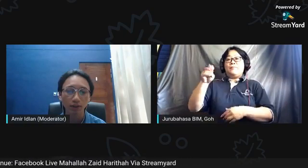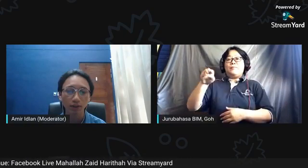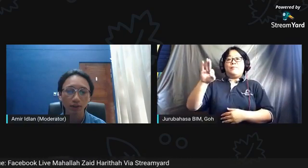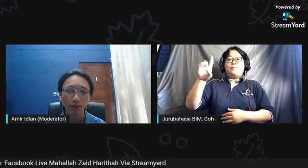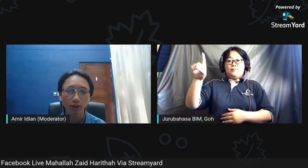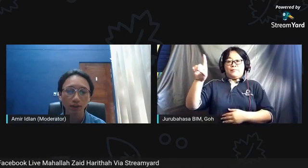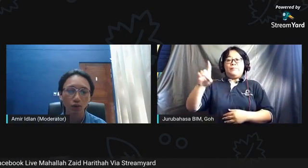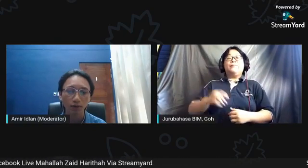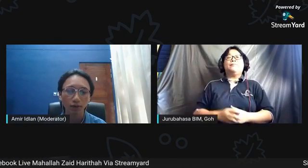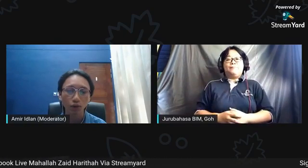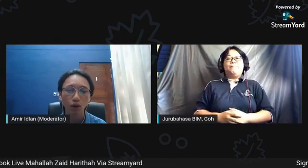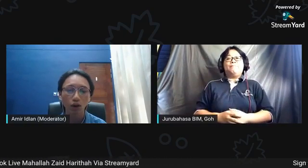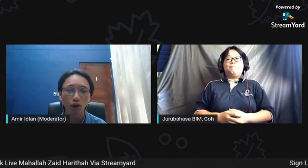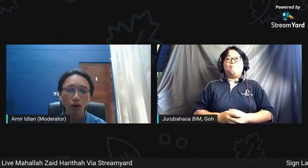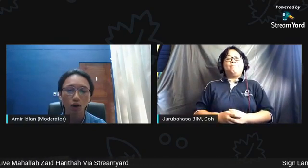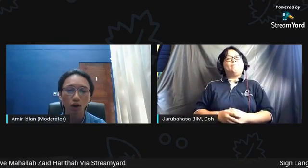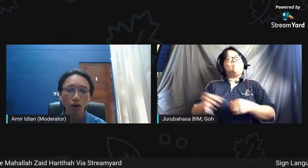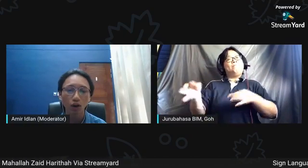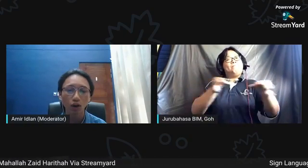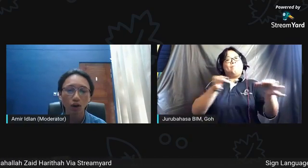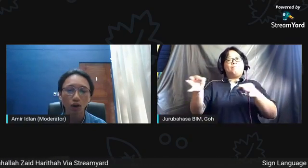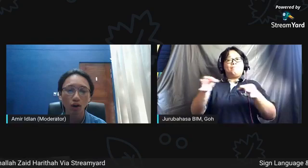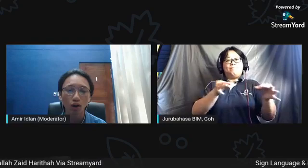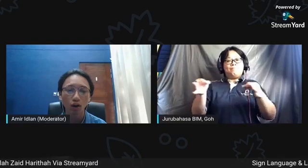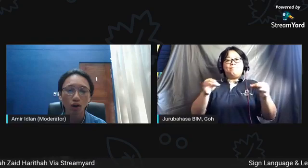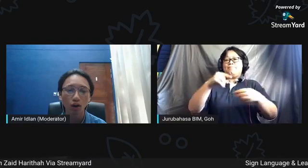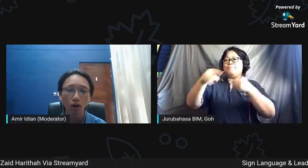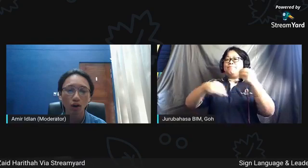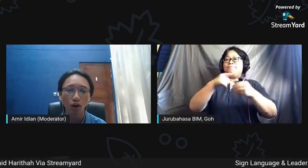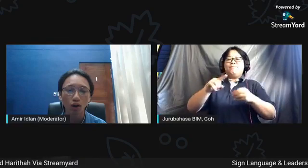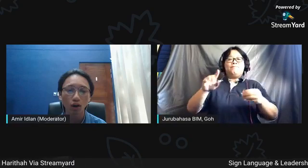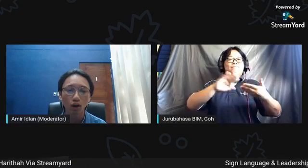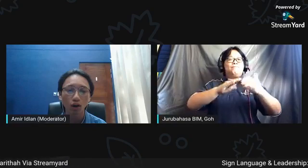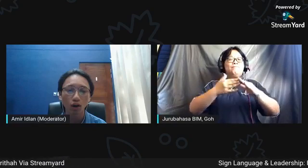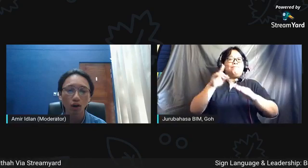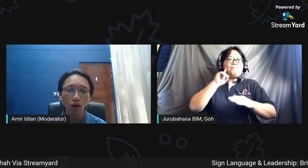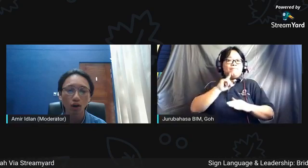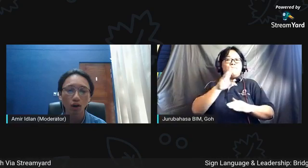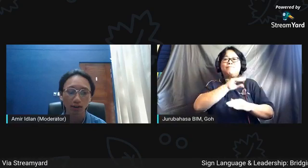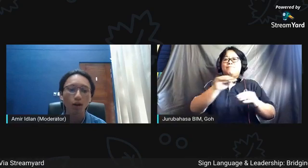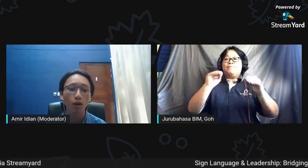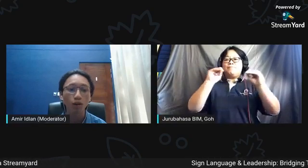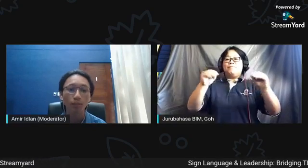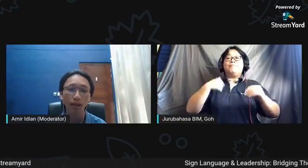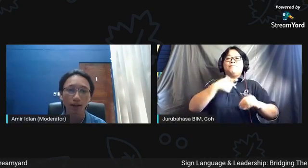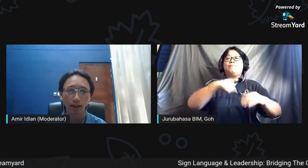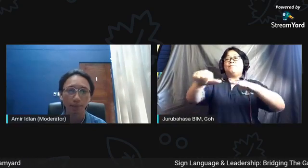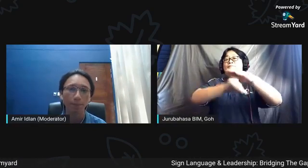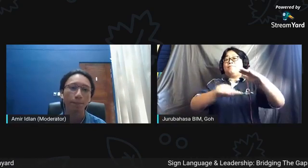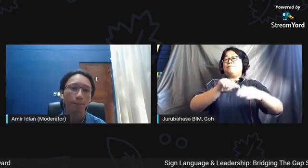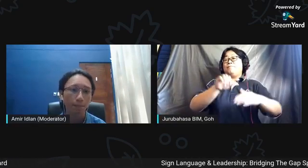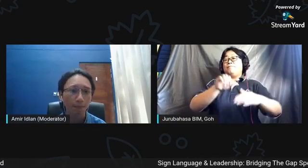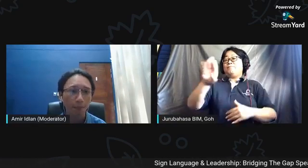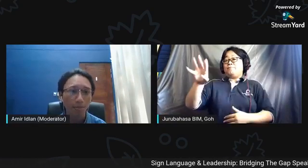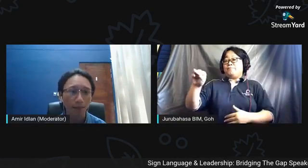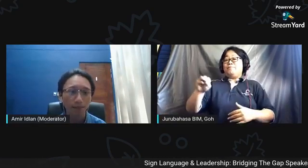Deaf to give an overview of Deaf Society, as well as to teach basic Bahasa Isyarat Malaysia, or